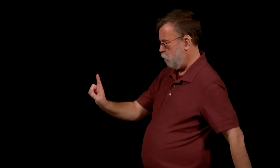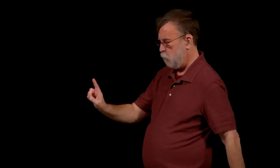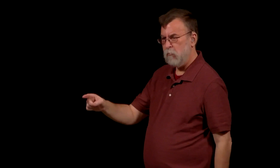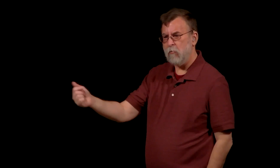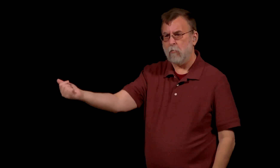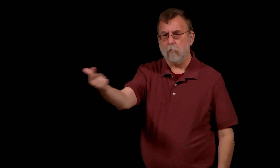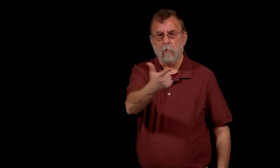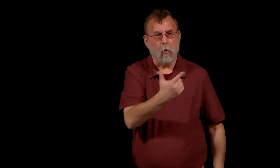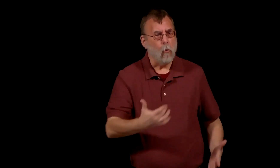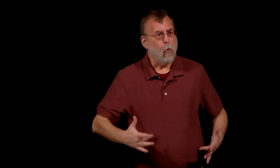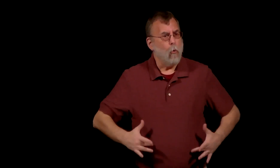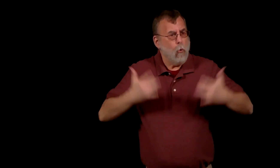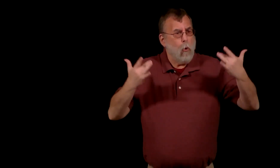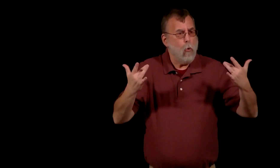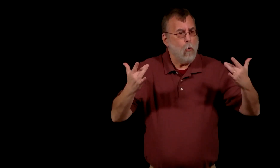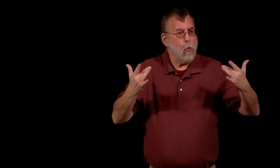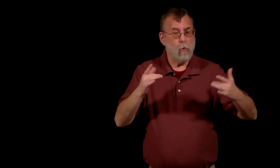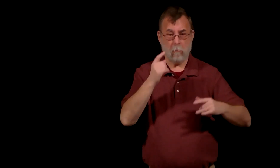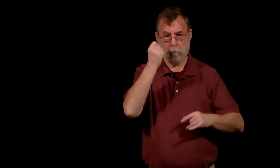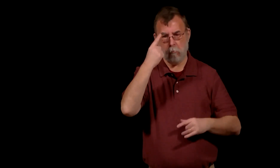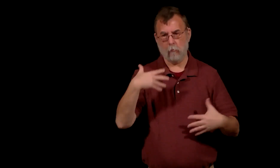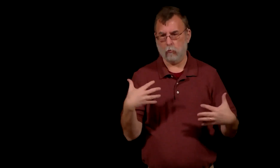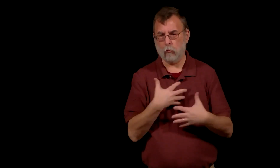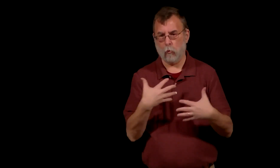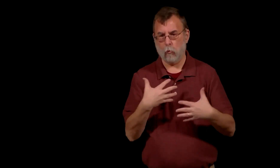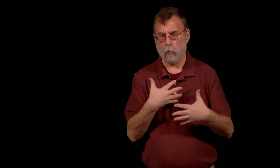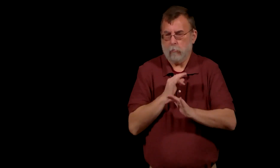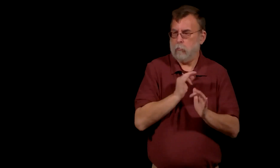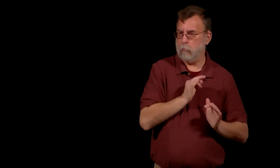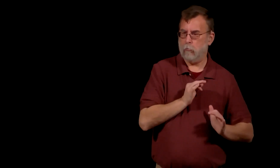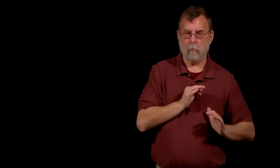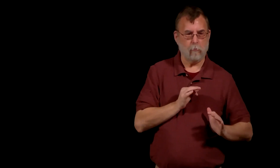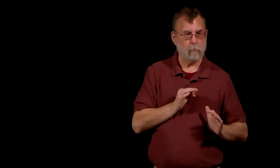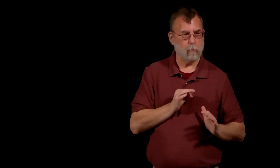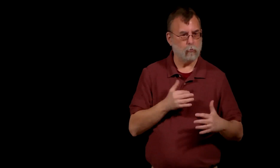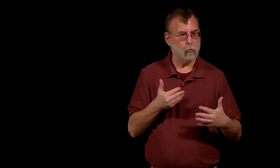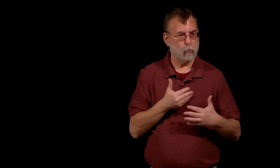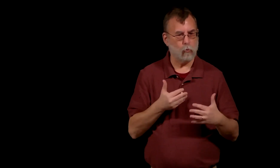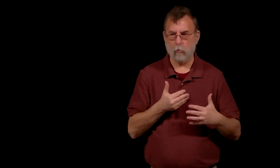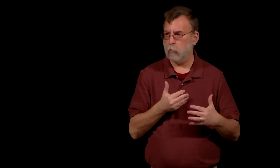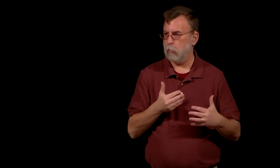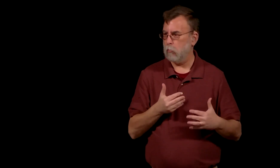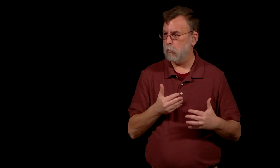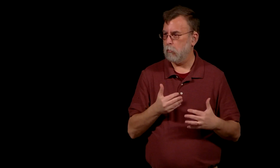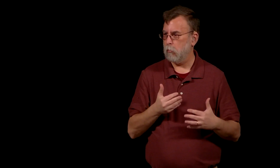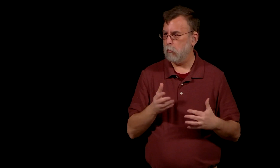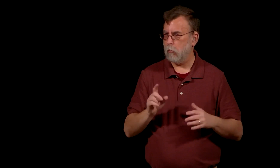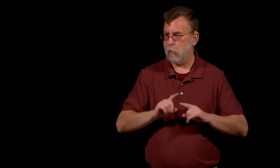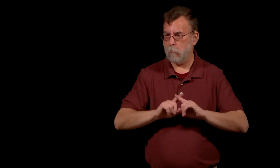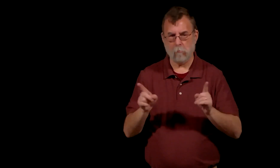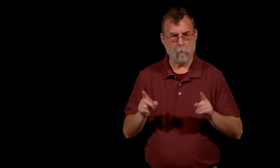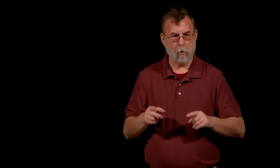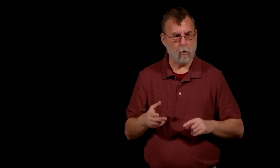here with the creation, we were excited. We were afraid too. We had